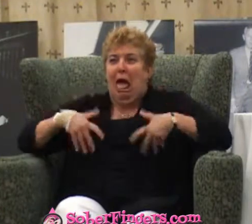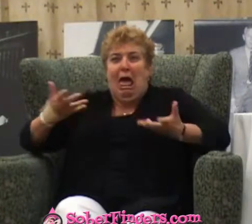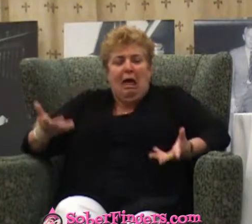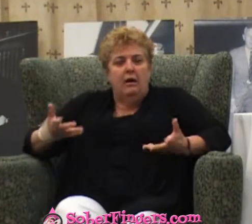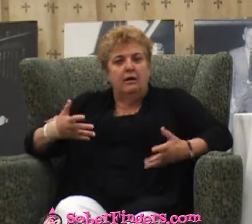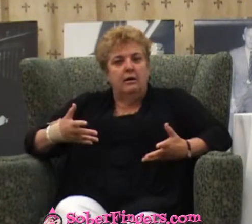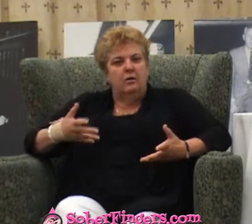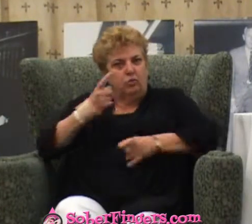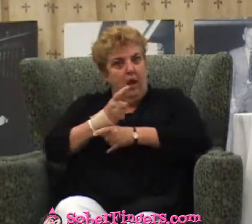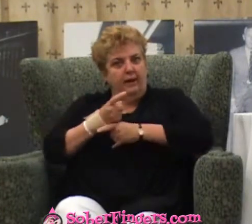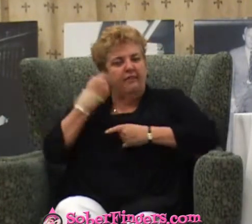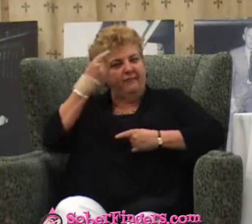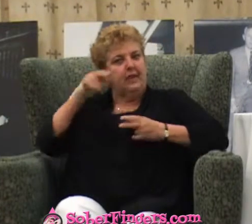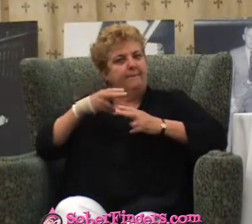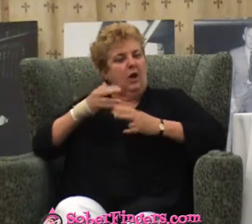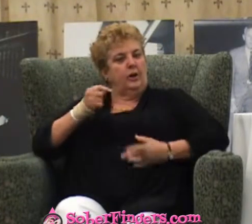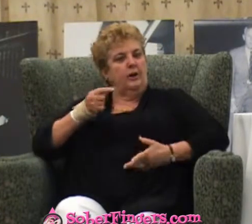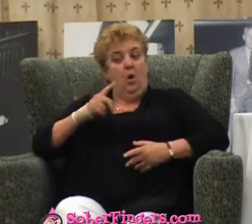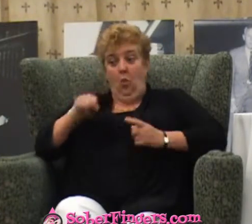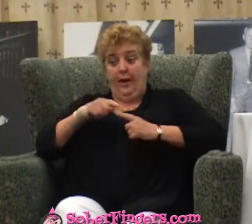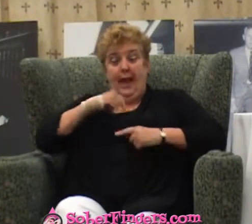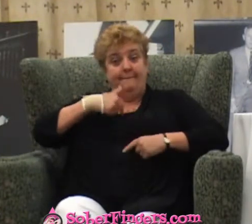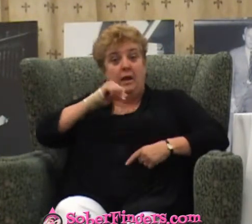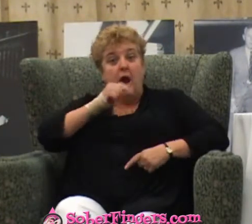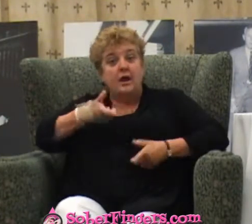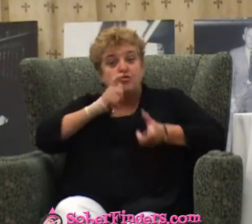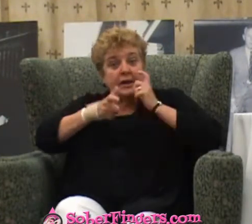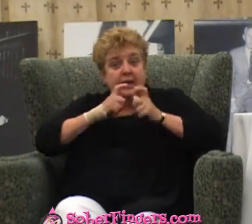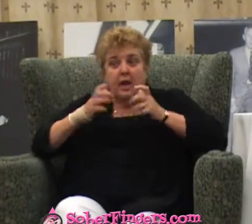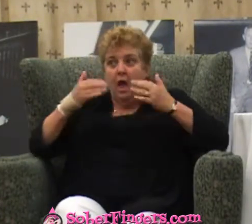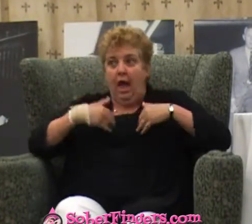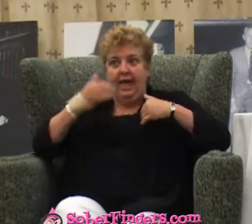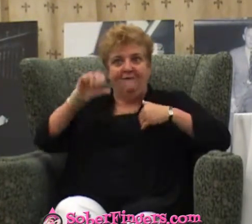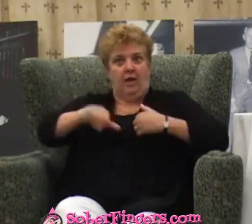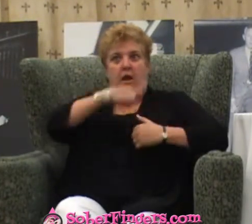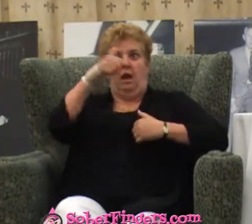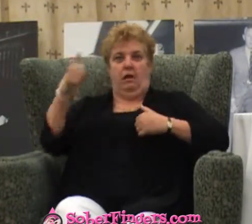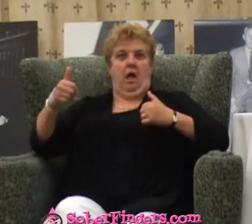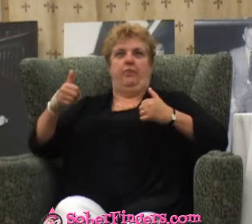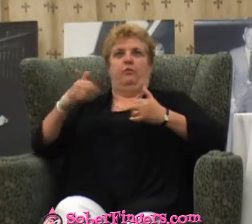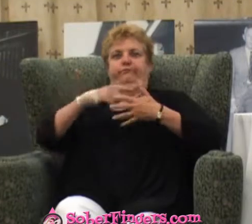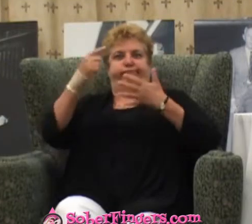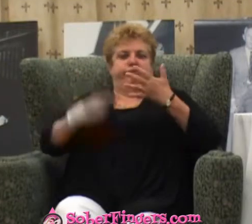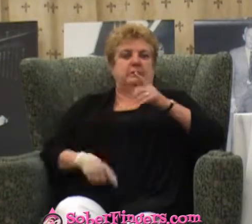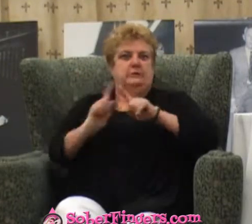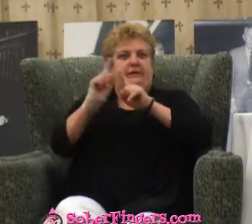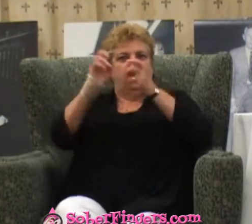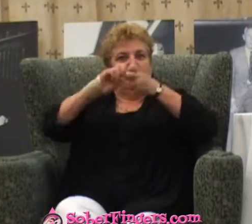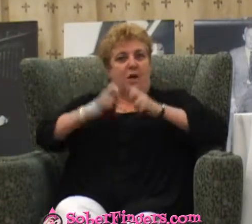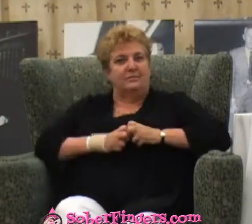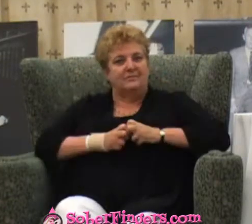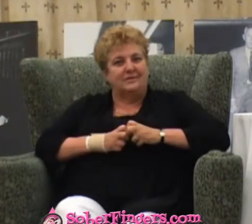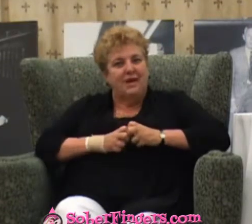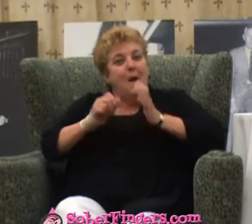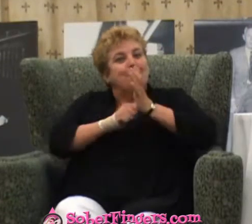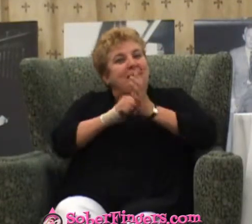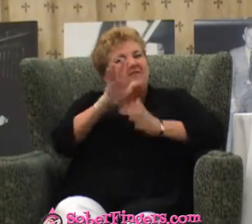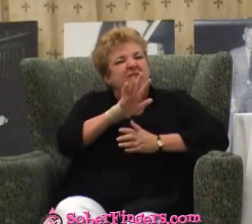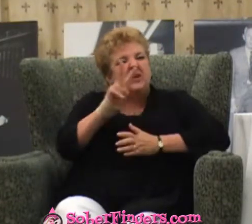Right? Think about it. When I'm not drinking, I have a whole nother set of problems. They're outlined on page 52 of the big book. When I'm not drinking, I'm